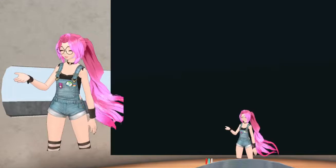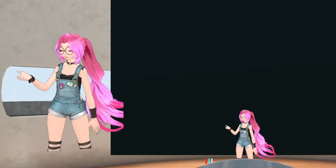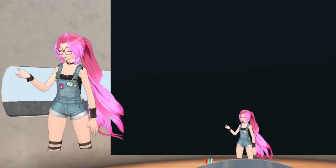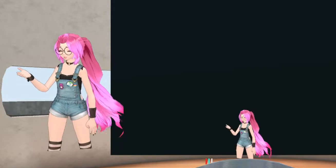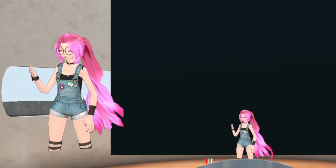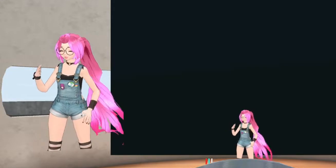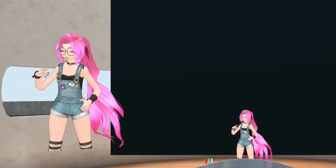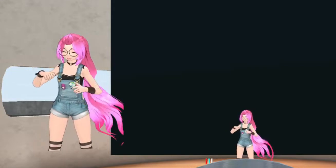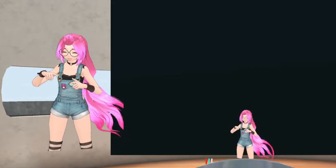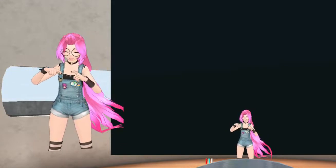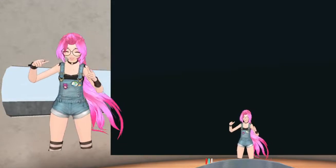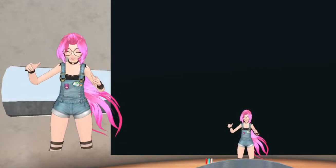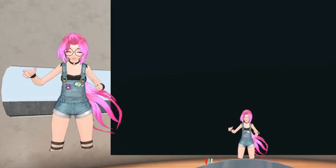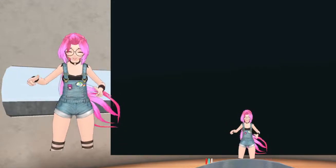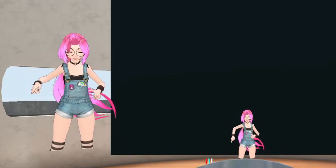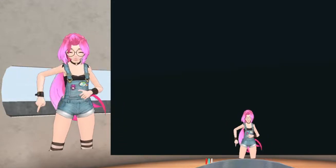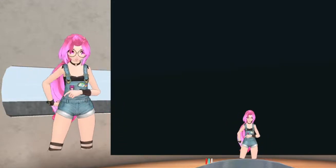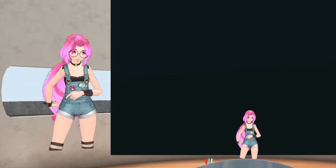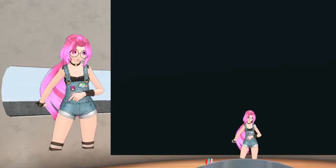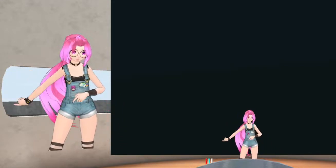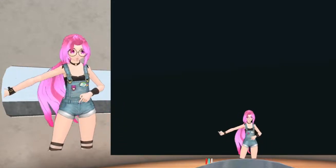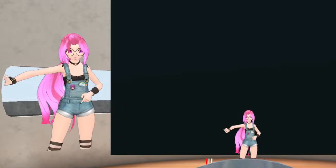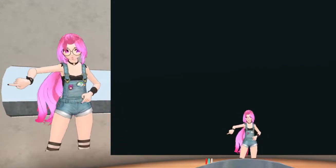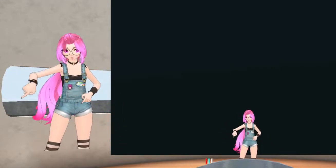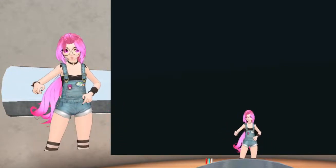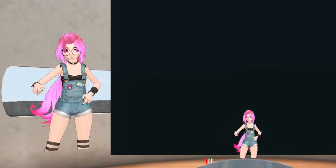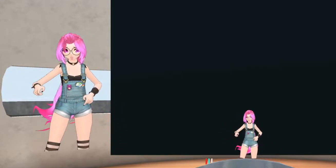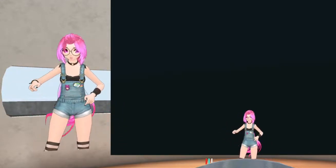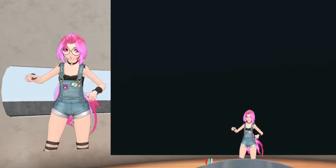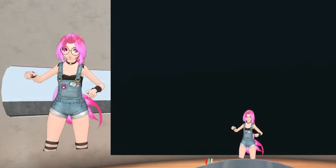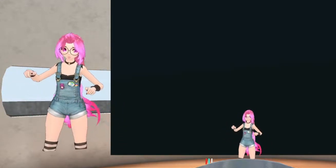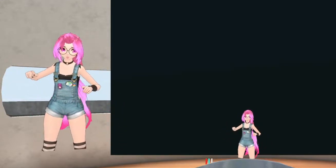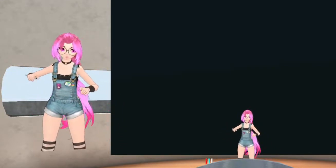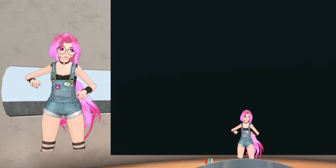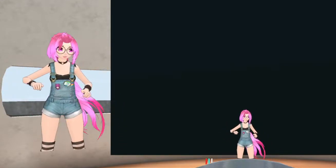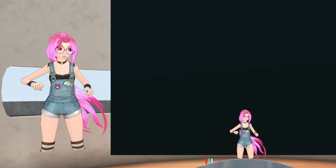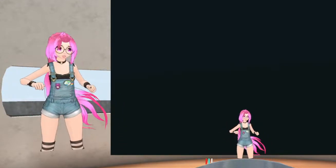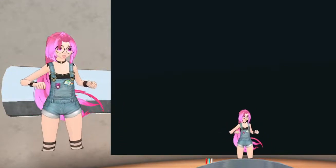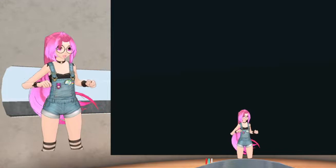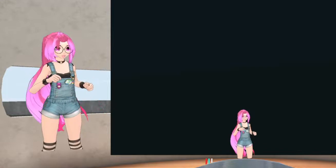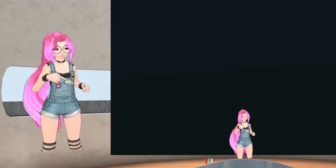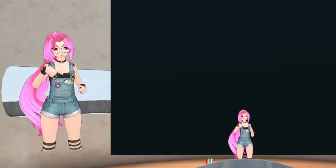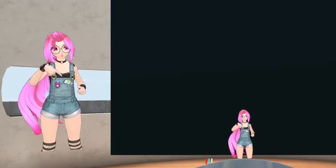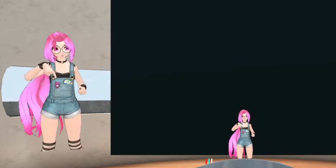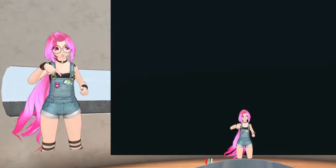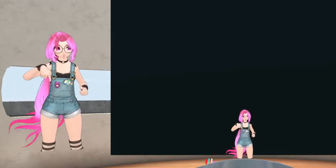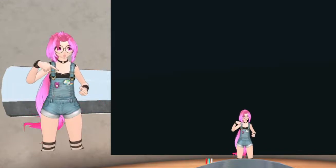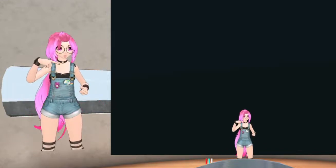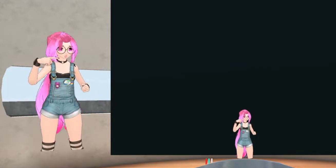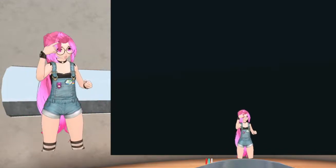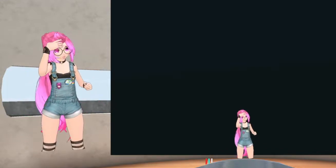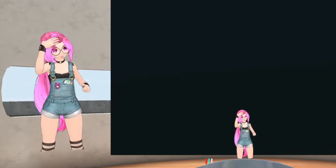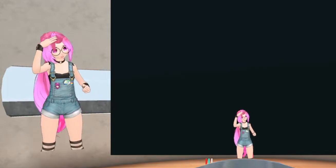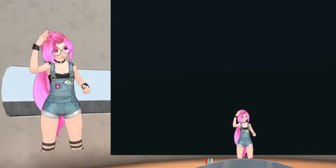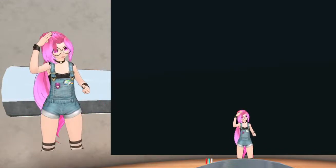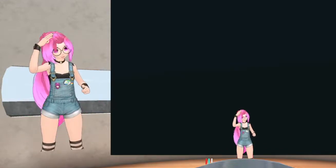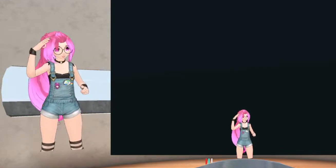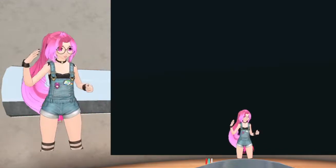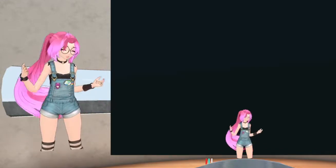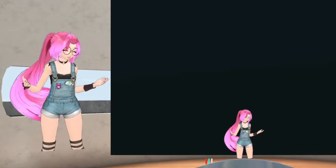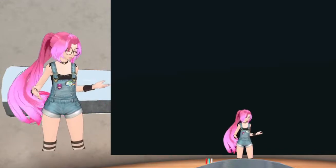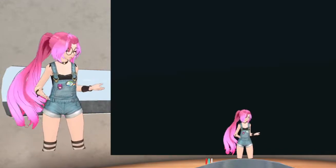for example, they have a big tail, or they have green